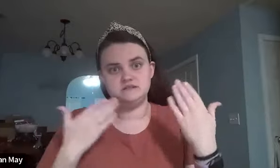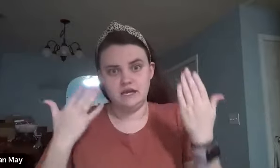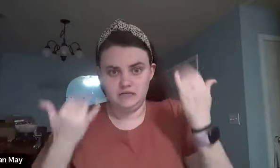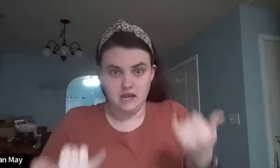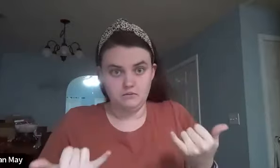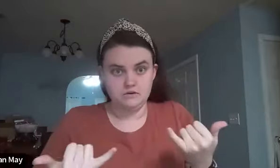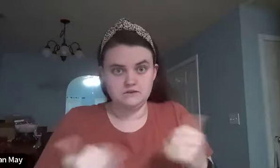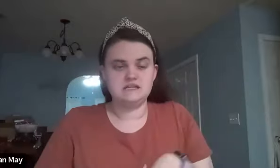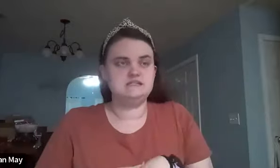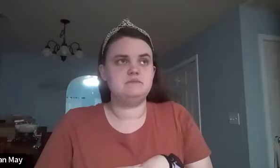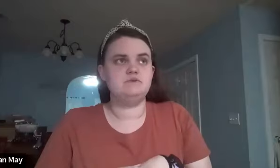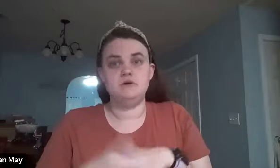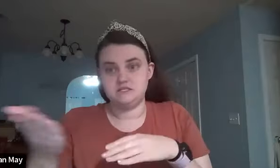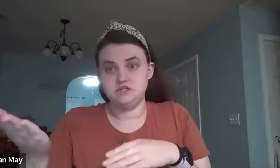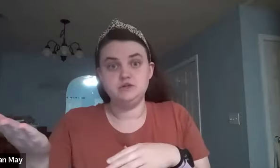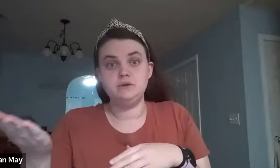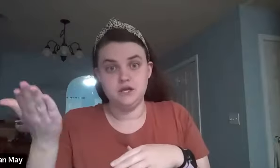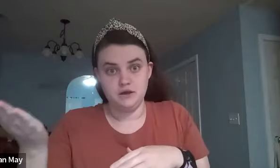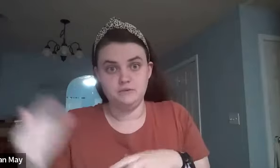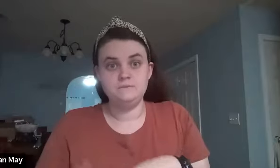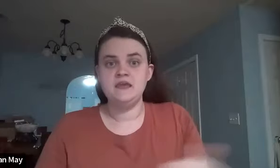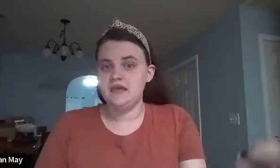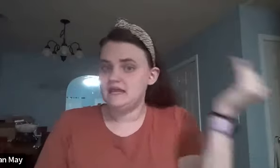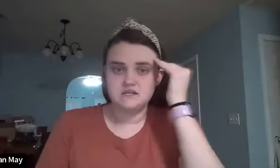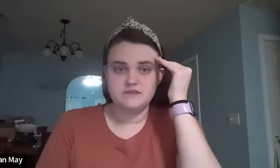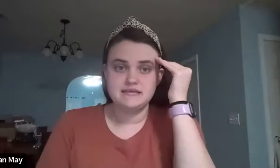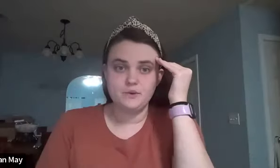like now words. Example as new and no. It's going to be the same one.